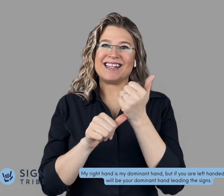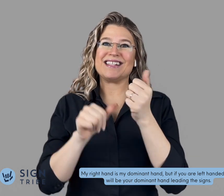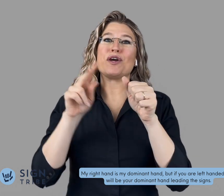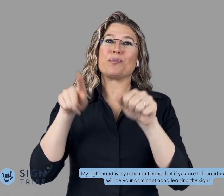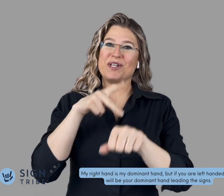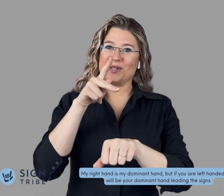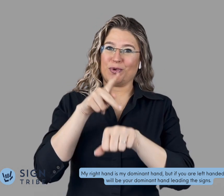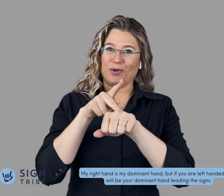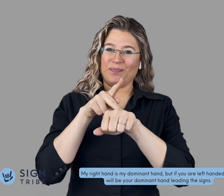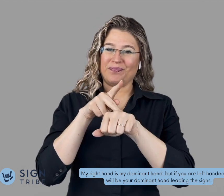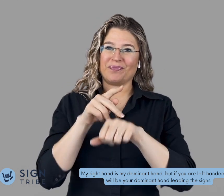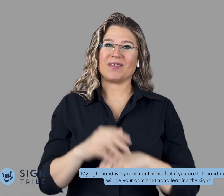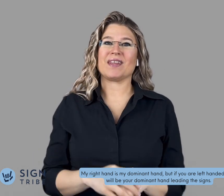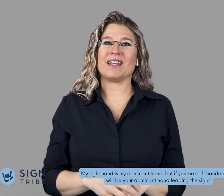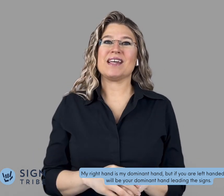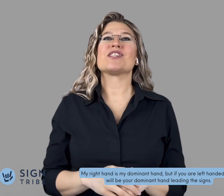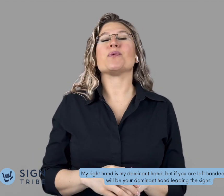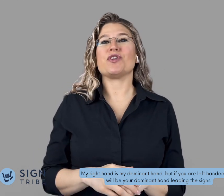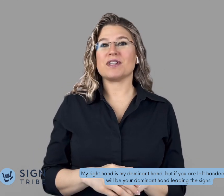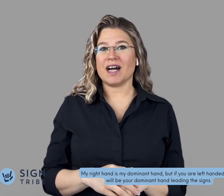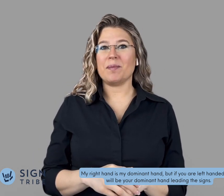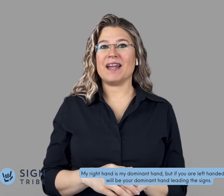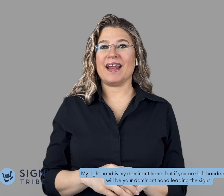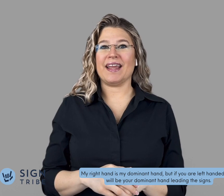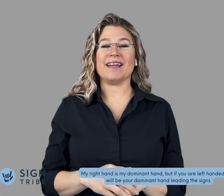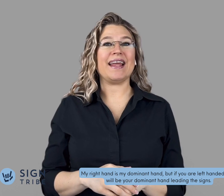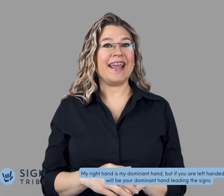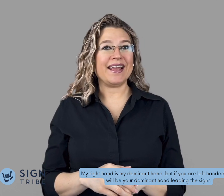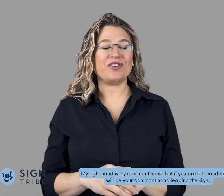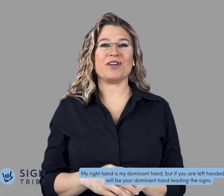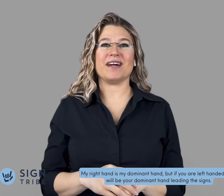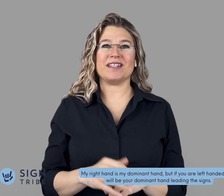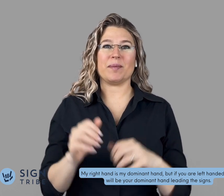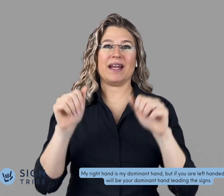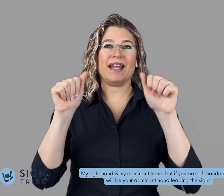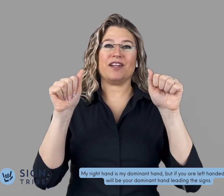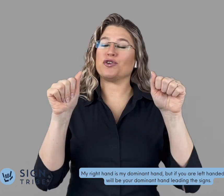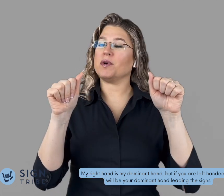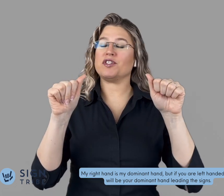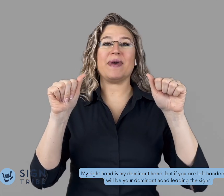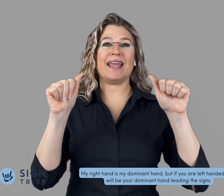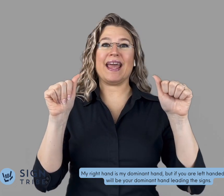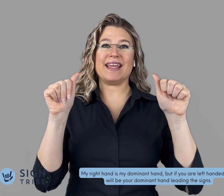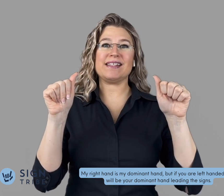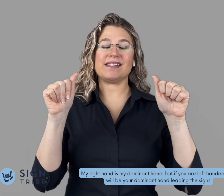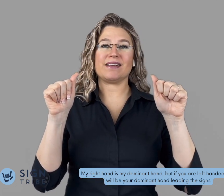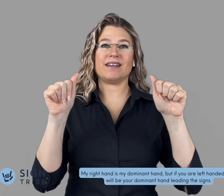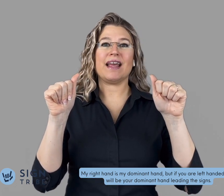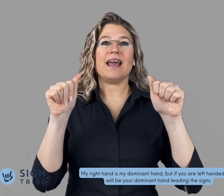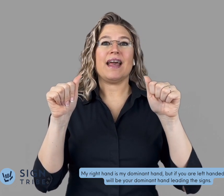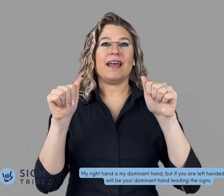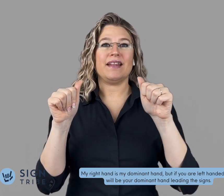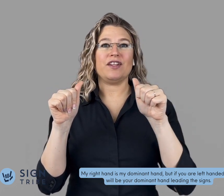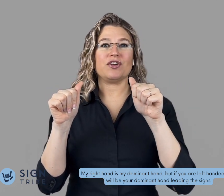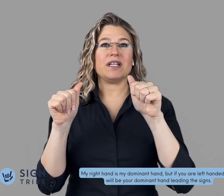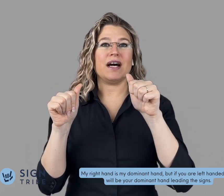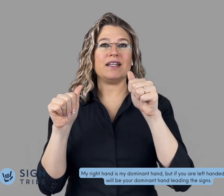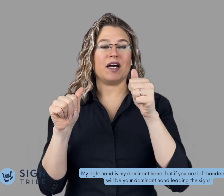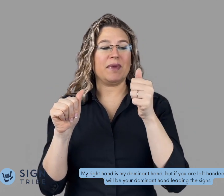Assistant principal. So with your dominant hand and your non-dominant hand, you're going to make A's. And then your non-dominant